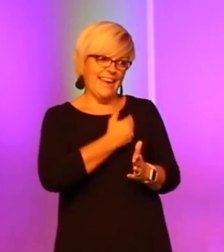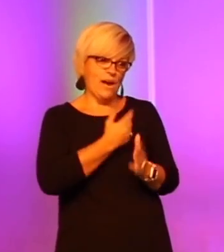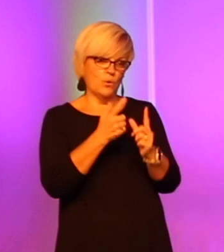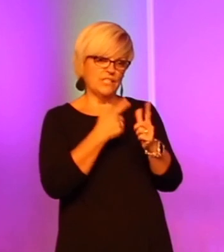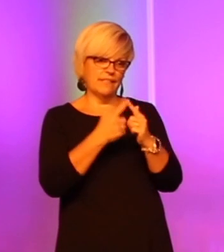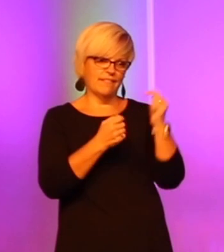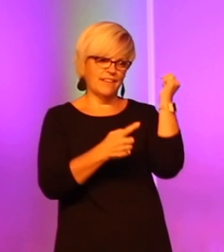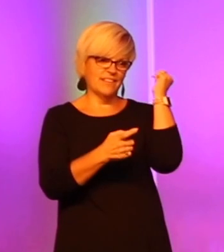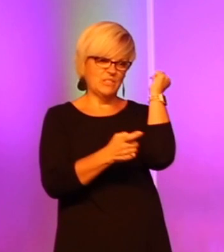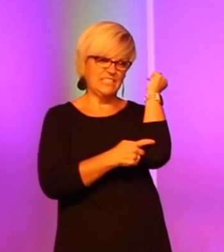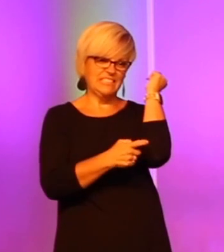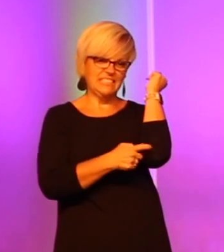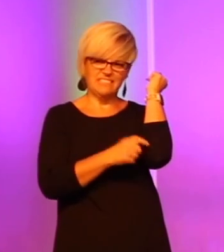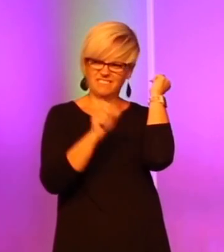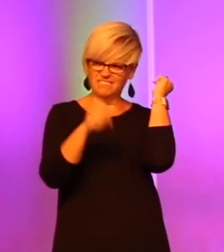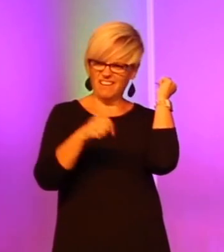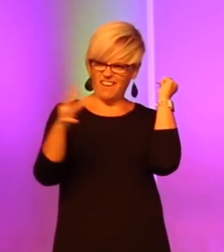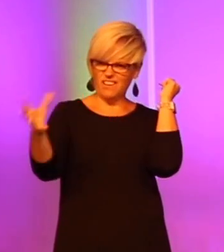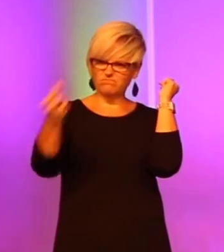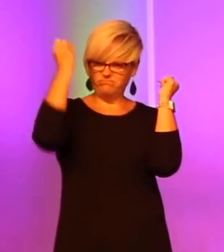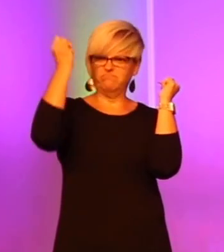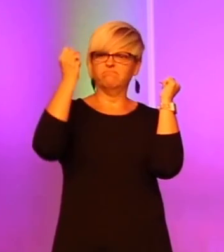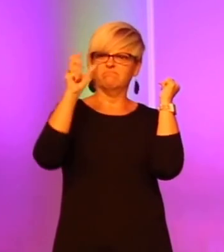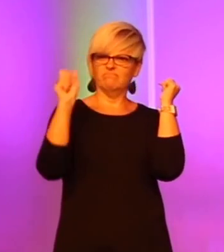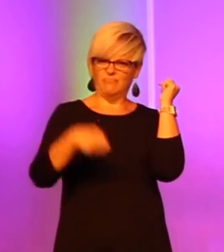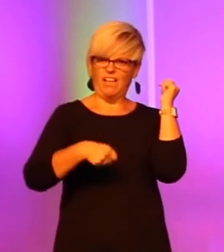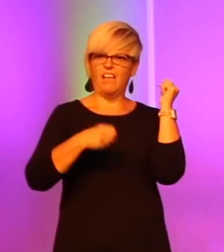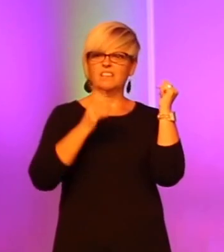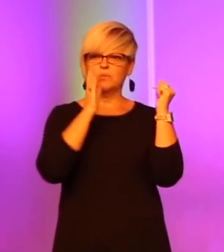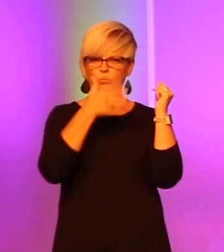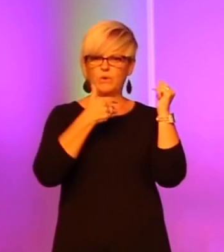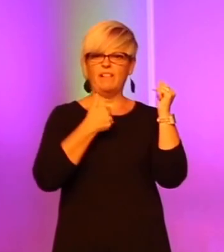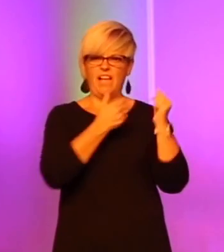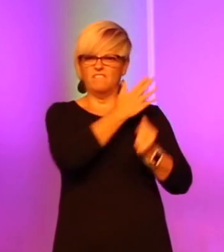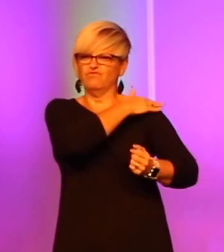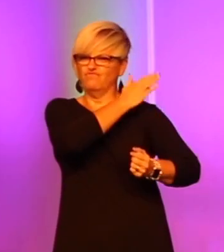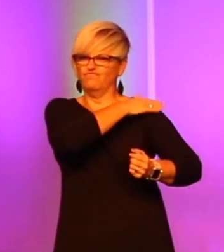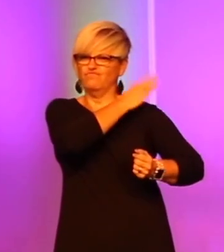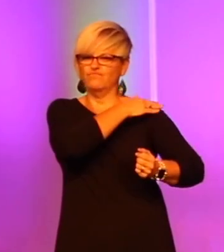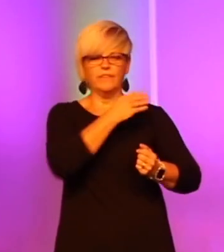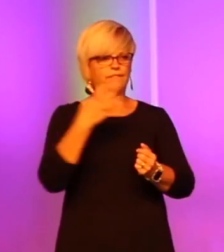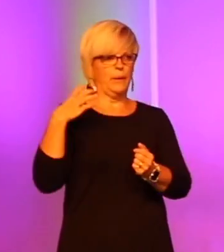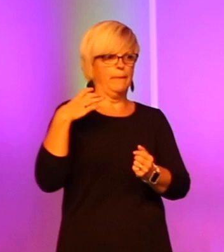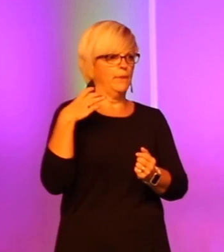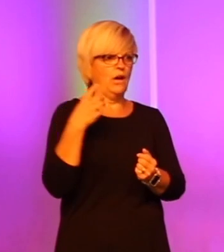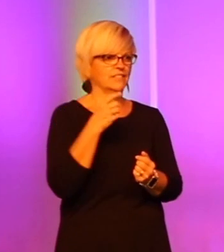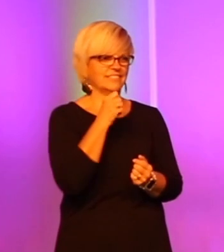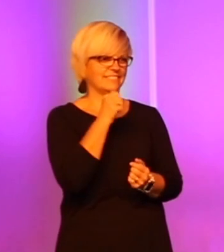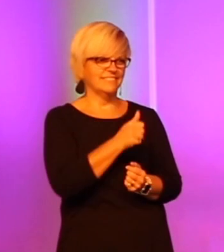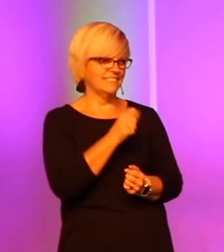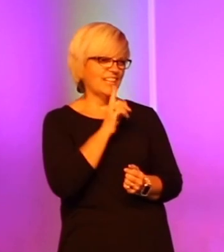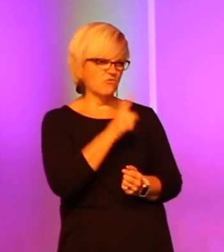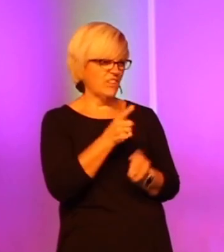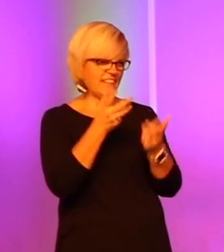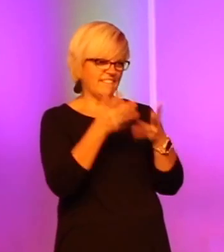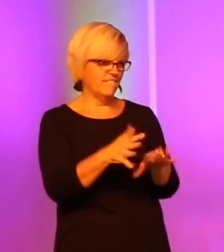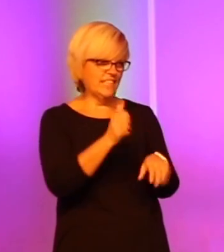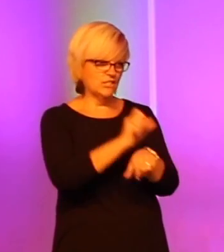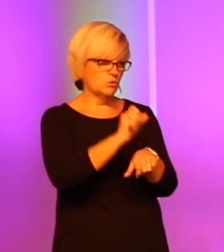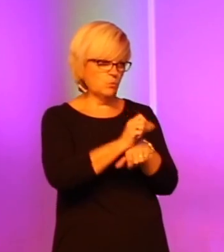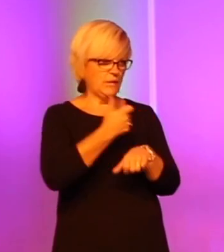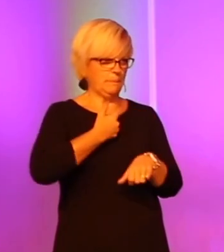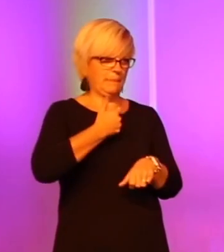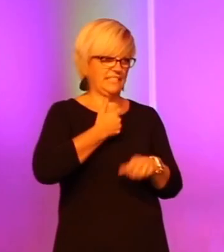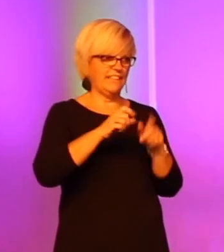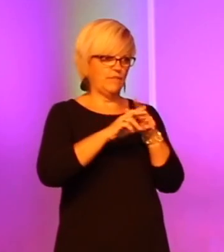to, yeah, I'm going to take that. Yeah, absolutely, I'm going to have a pat on the back from the boss. I didn't really do the work, but I'll take the credit for it.